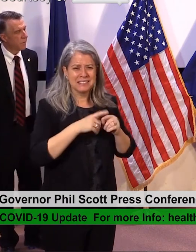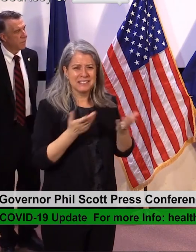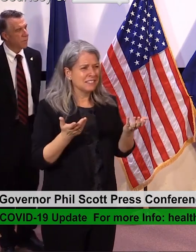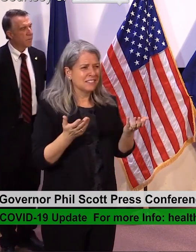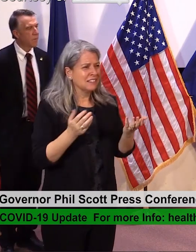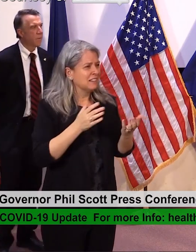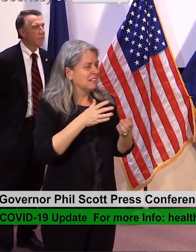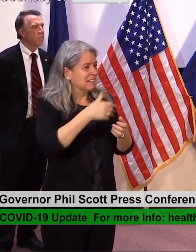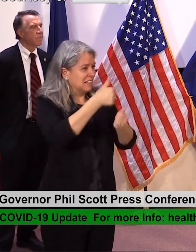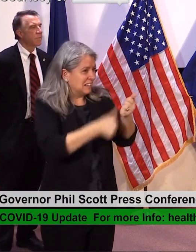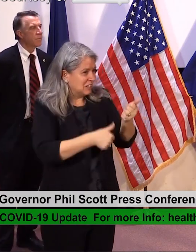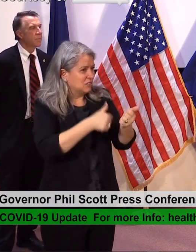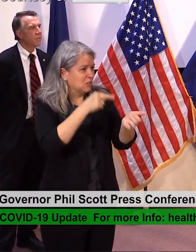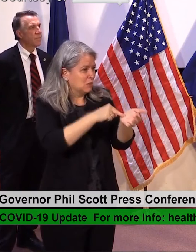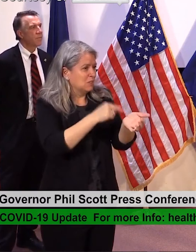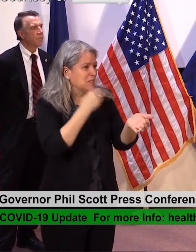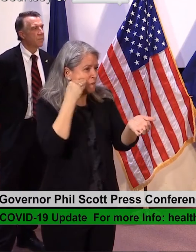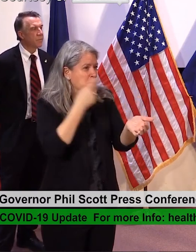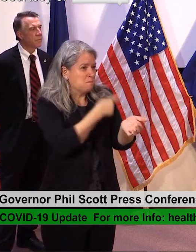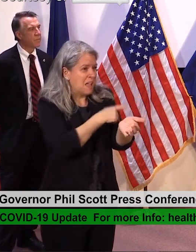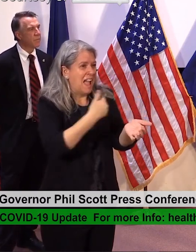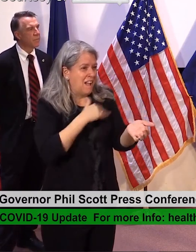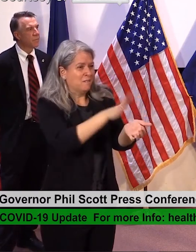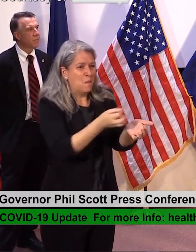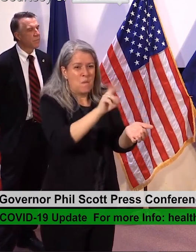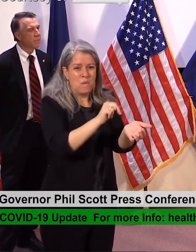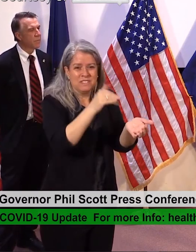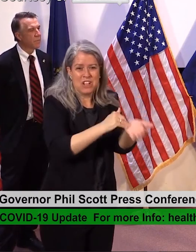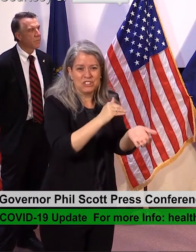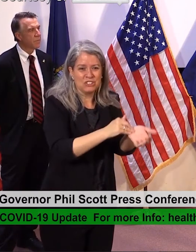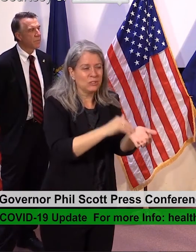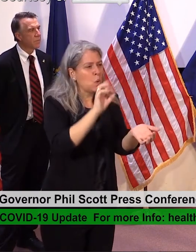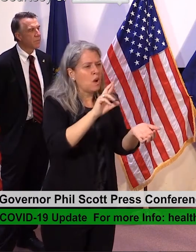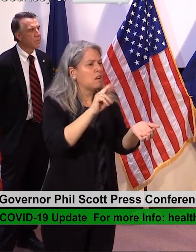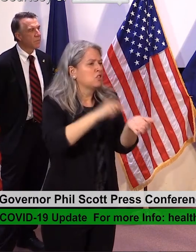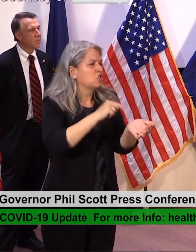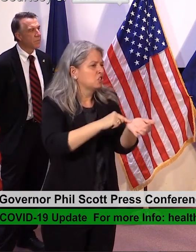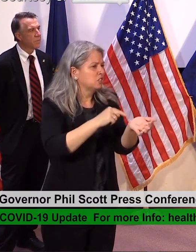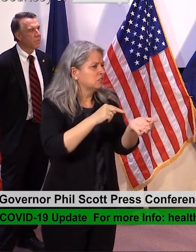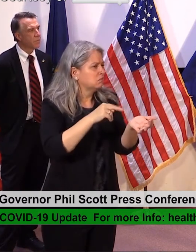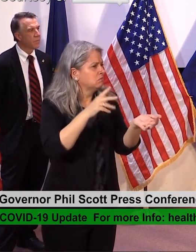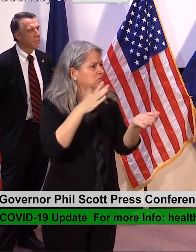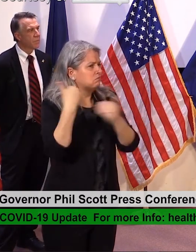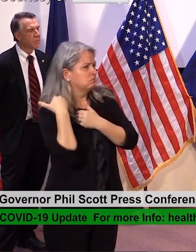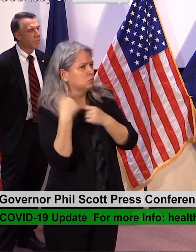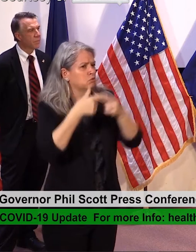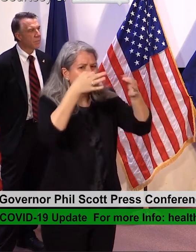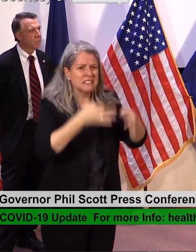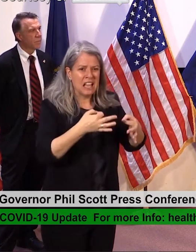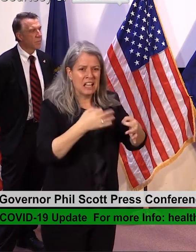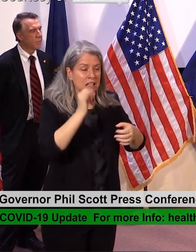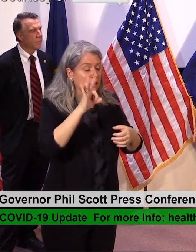home patients is under the care of a physician or a nurse practitioner. So if their decision was